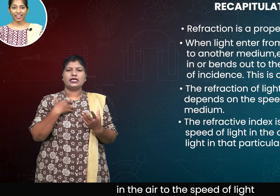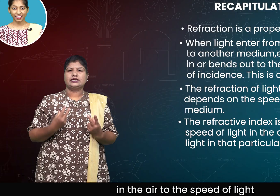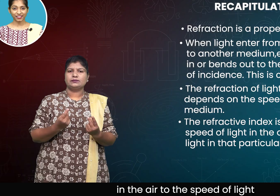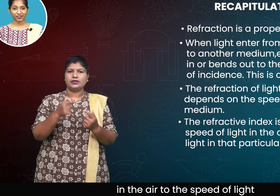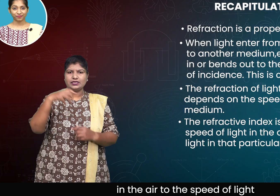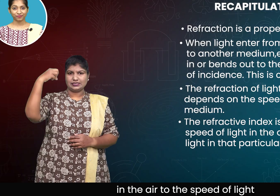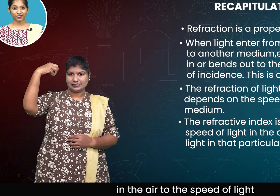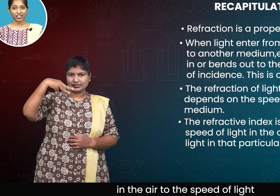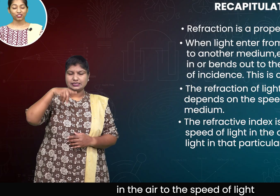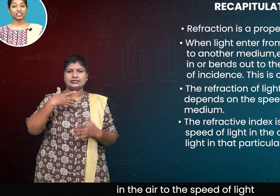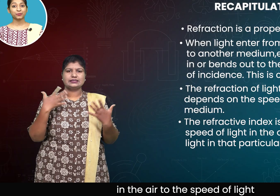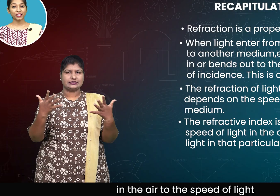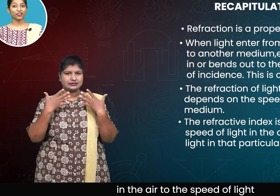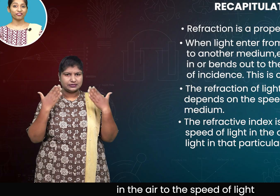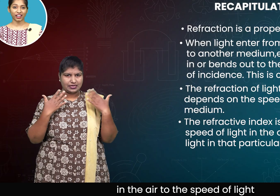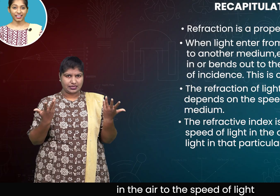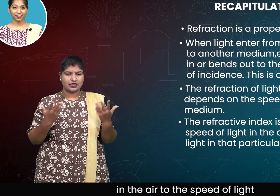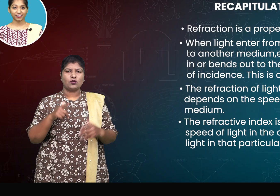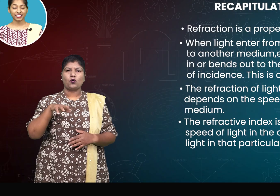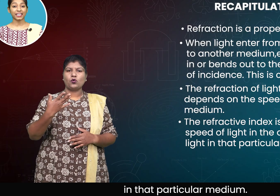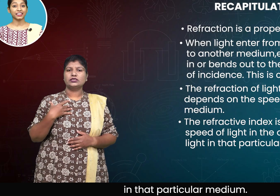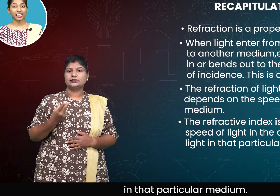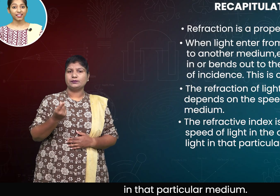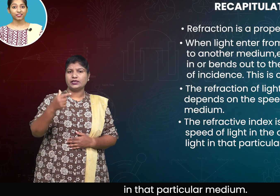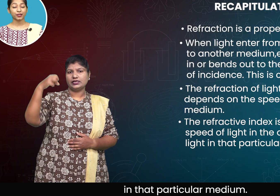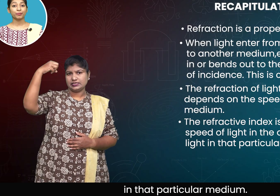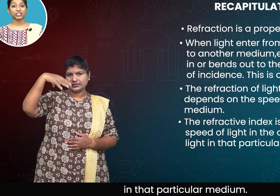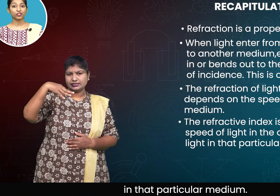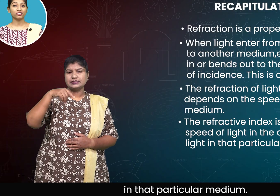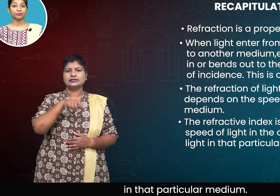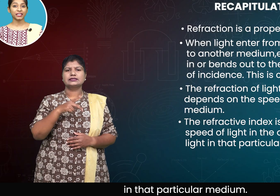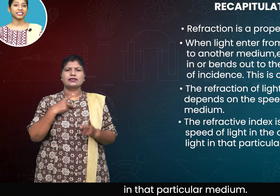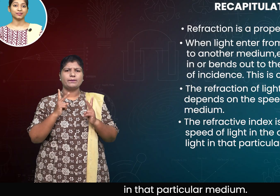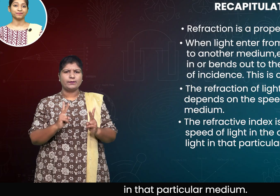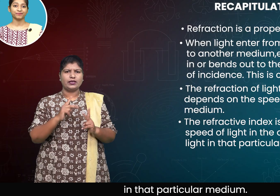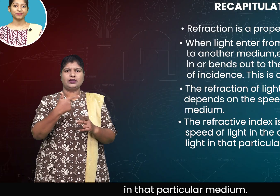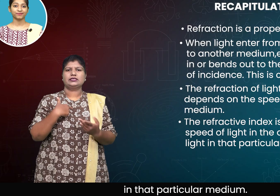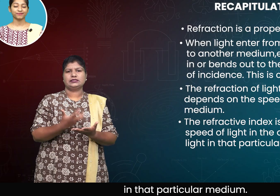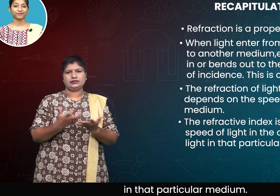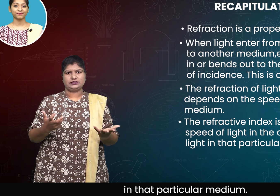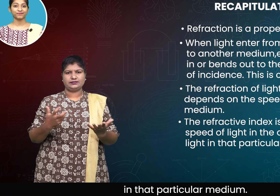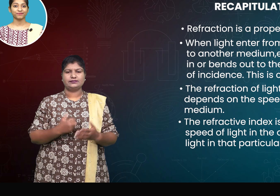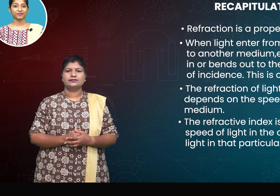in the air to the speed of light in that particular medium.